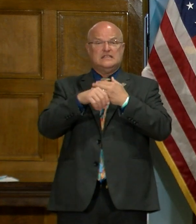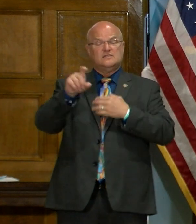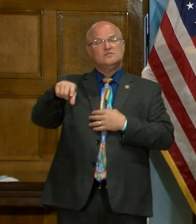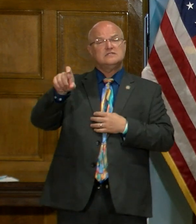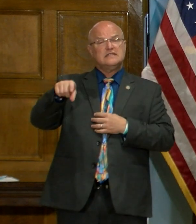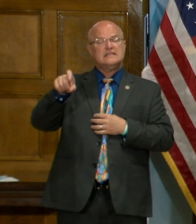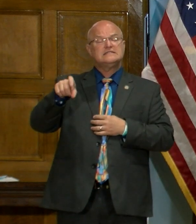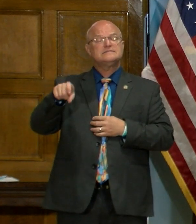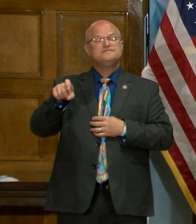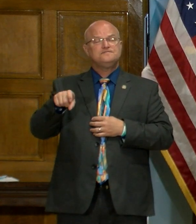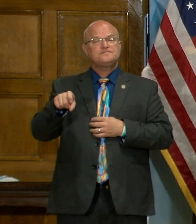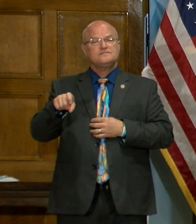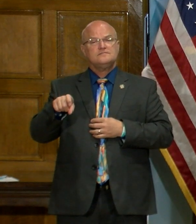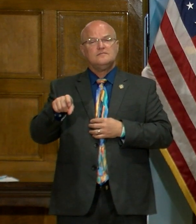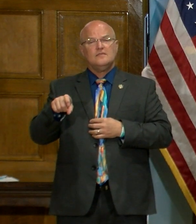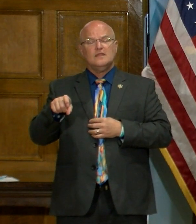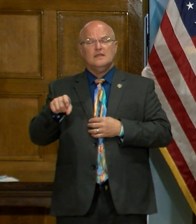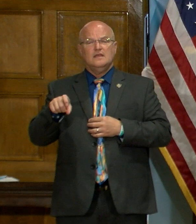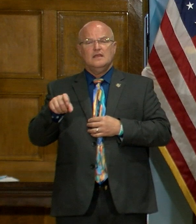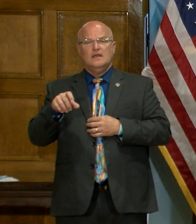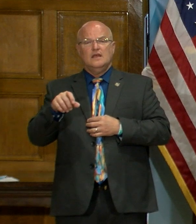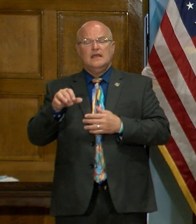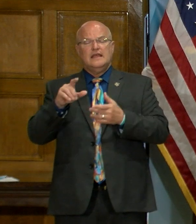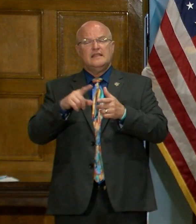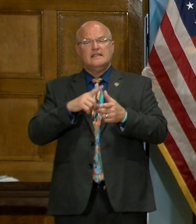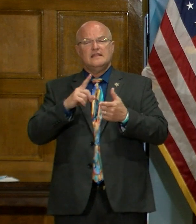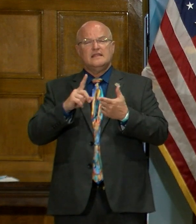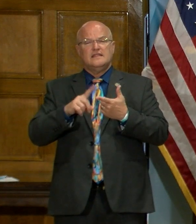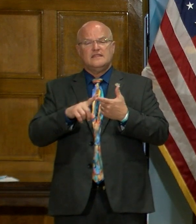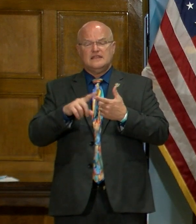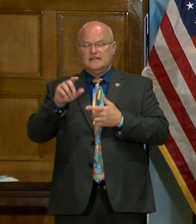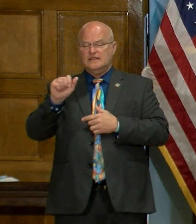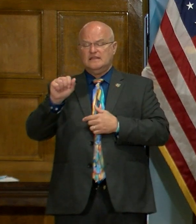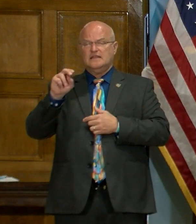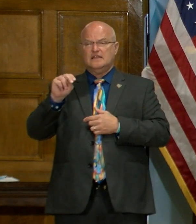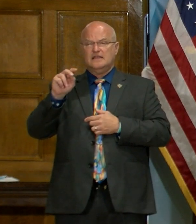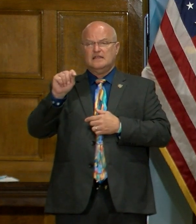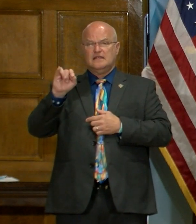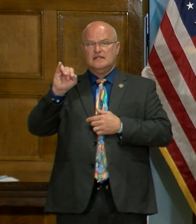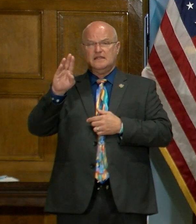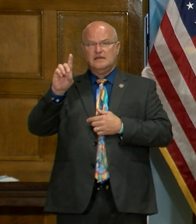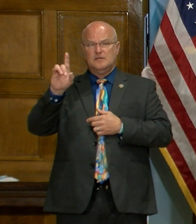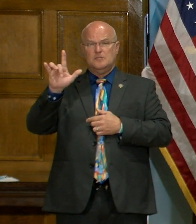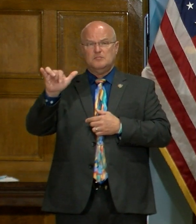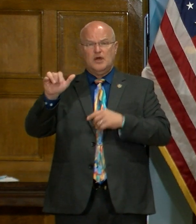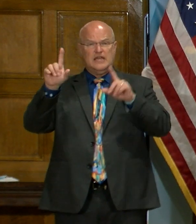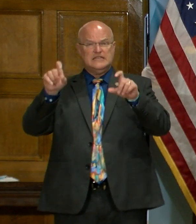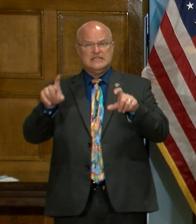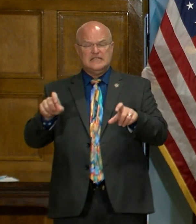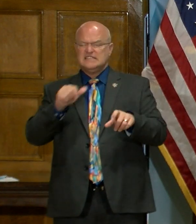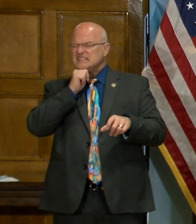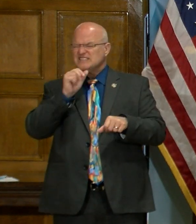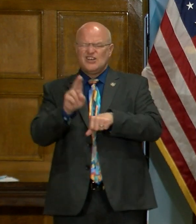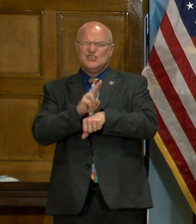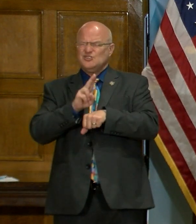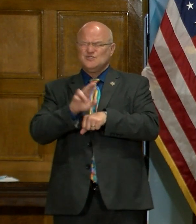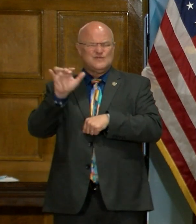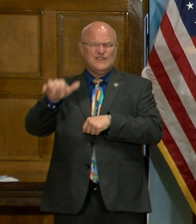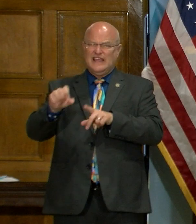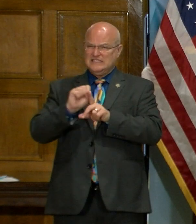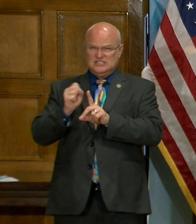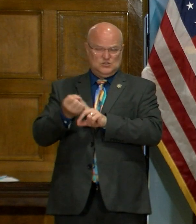any additional symptomatic patients. Then the antibody testing is probably less useful in